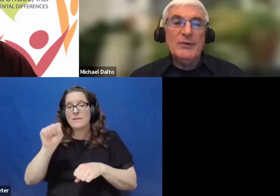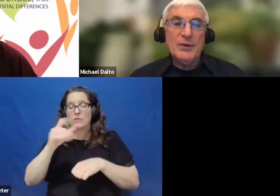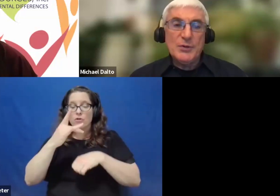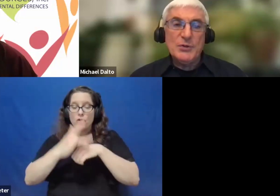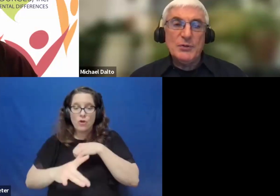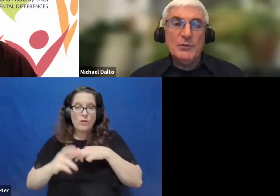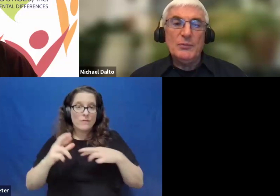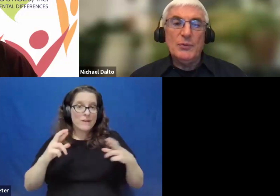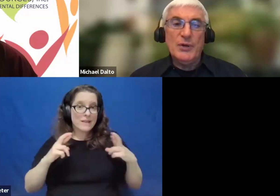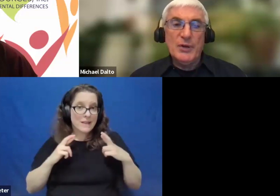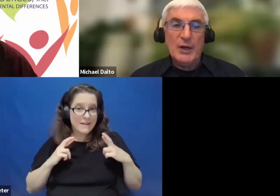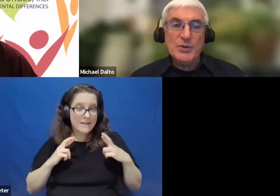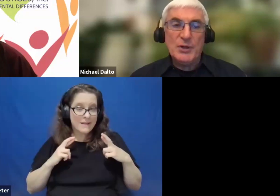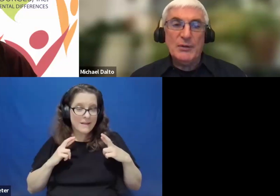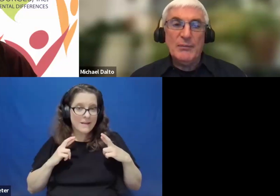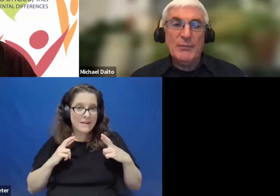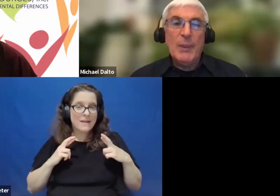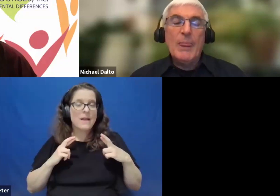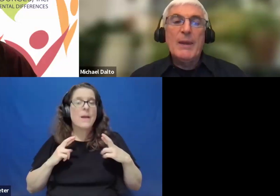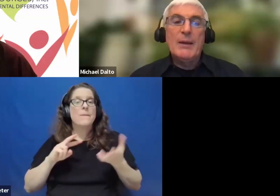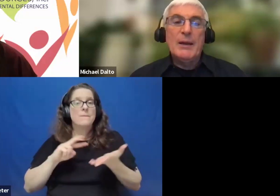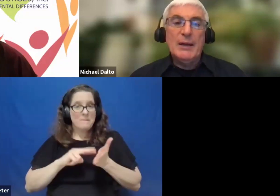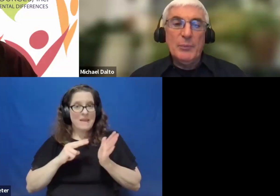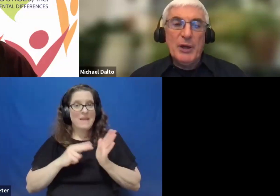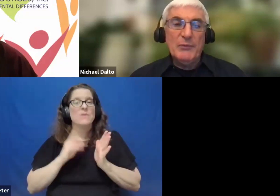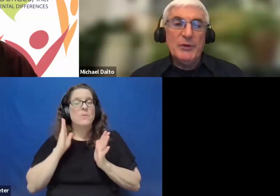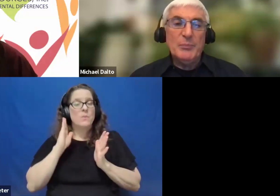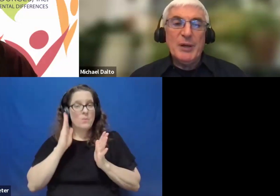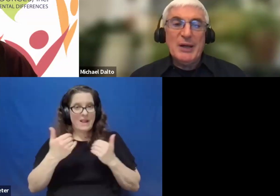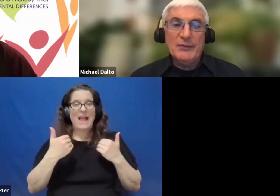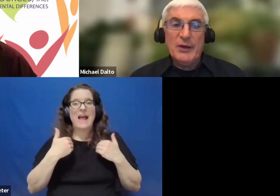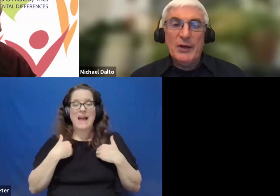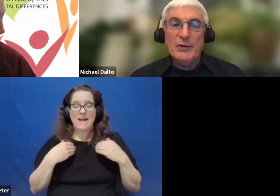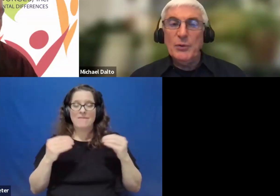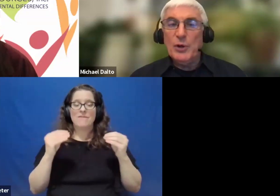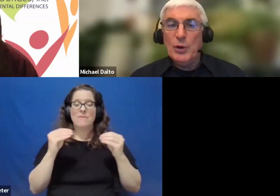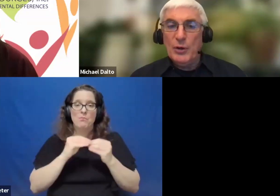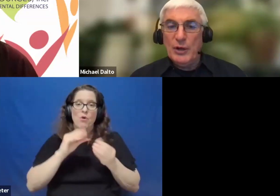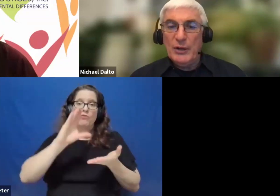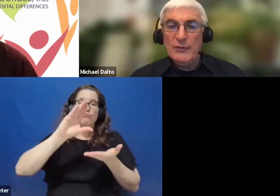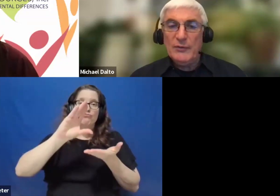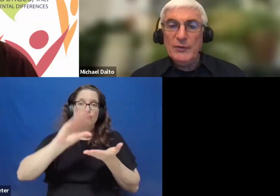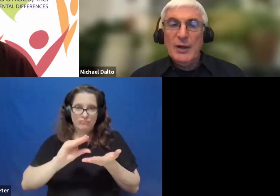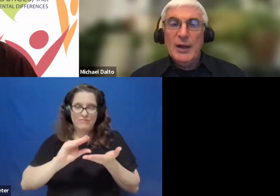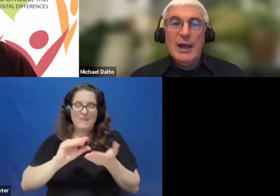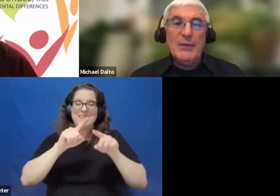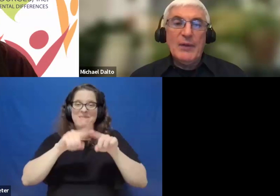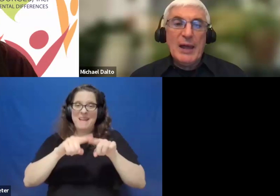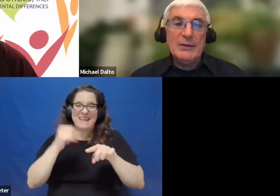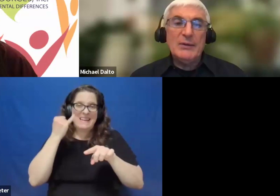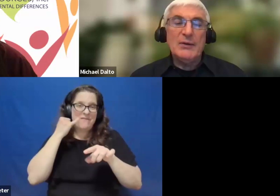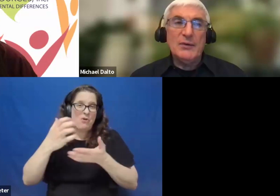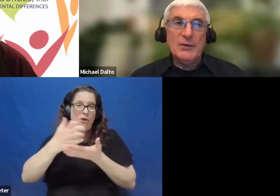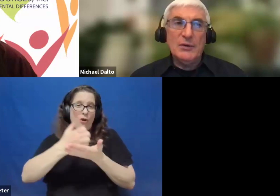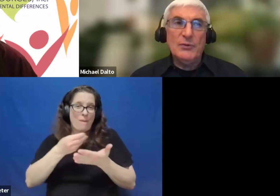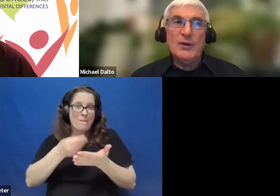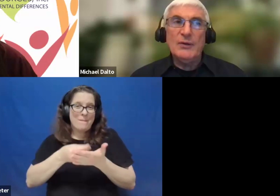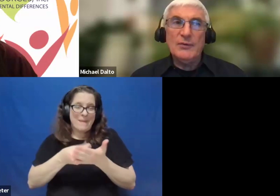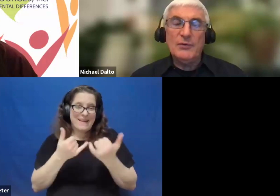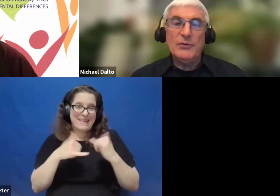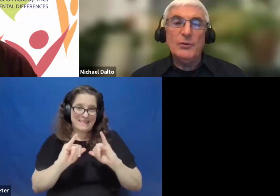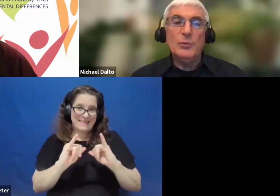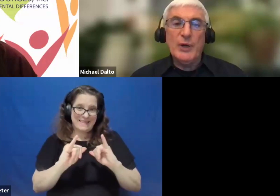there's an additional reduction in the benefit based on your earnings. And that